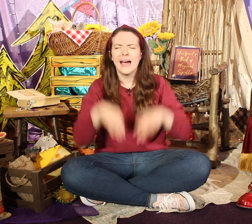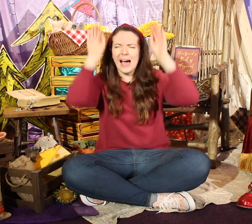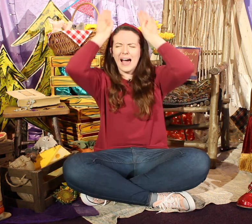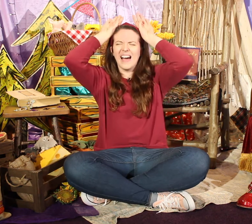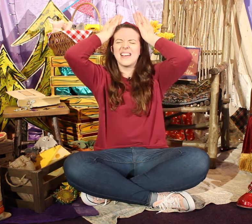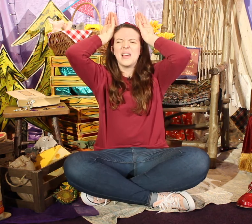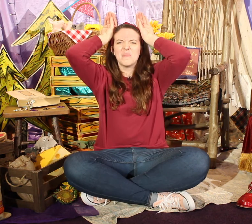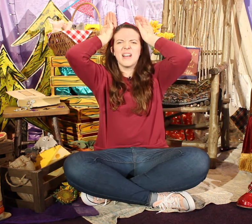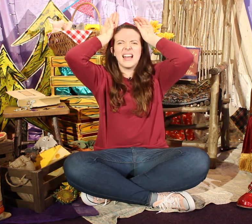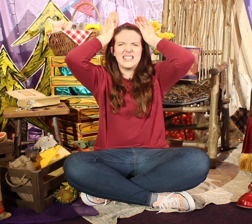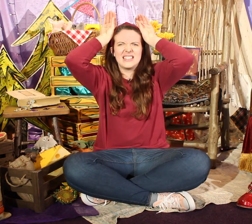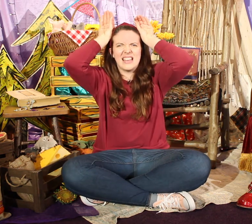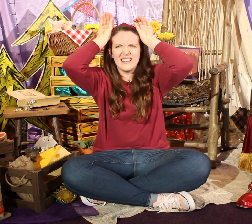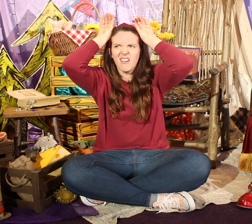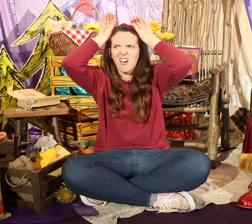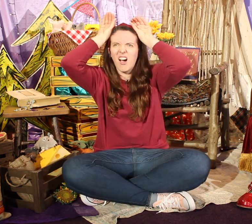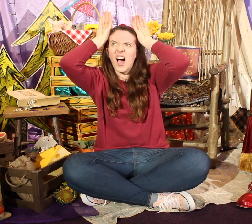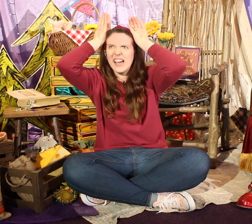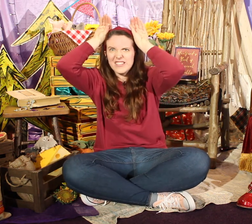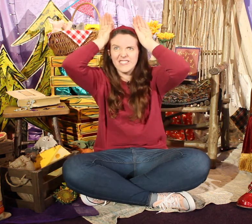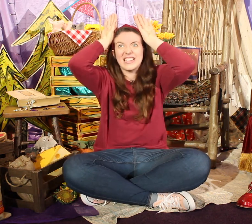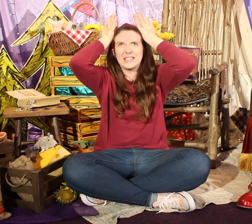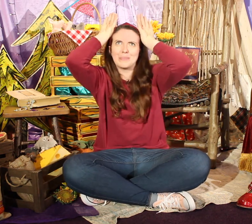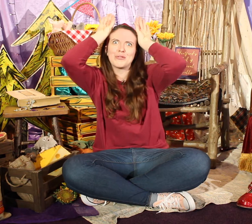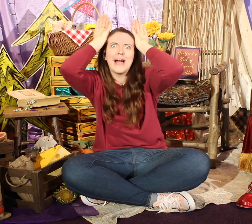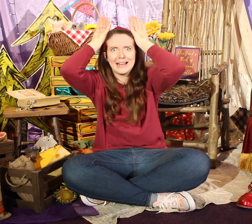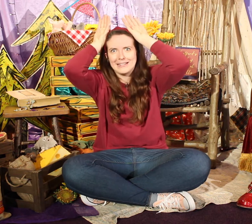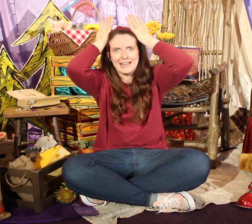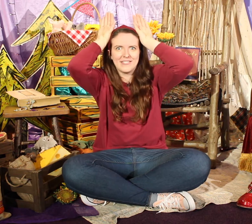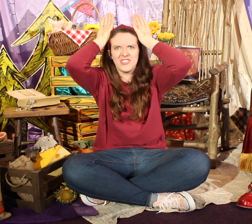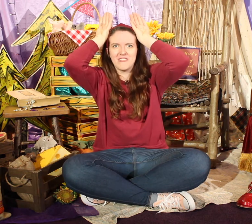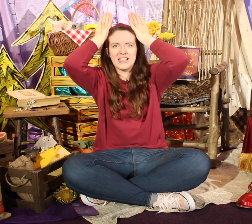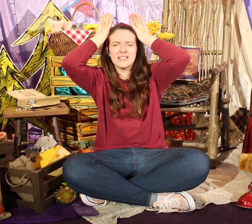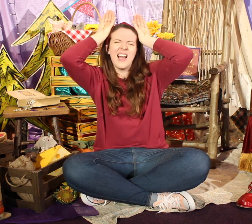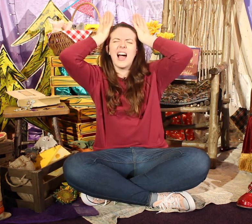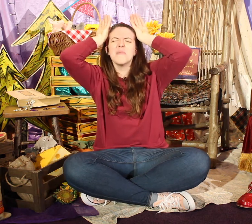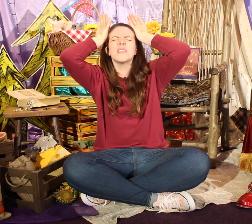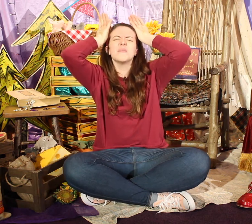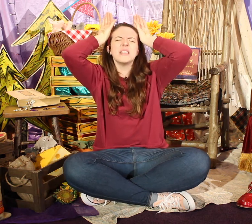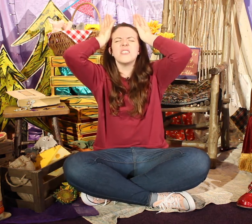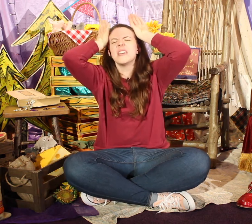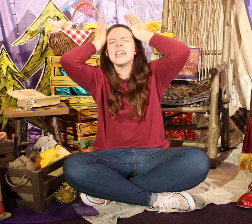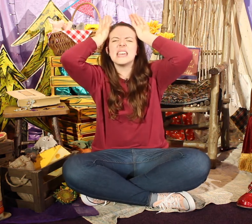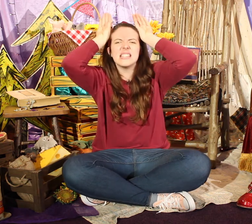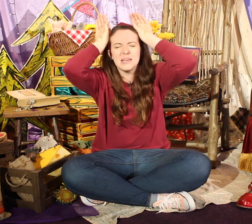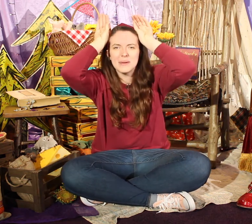"Ha! Practicing? I don't need to practice for the race. I'm going to beat you easy